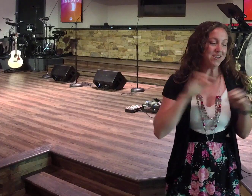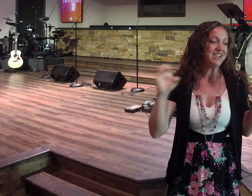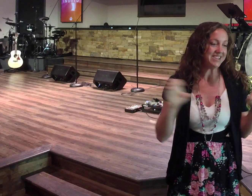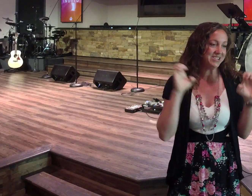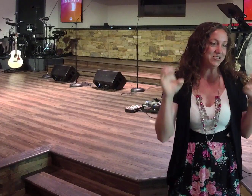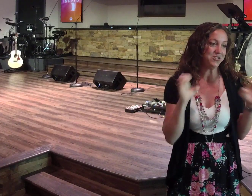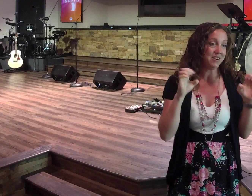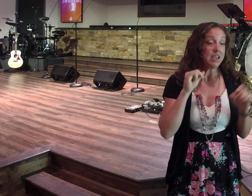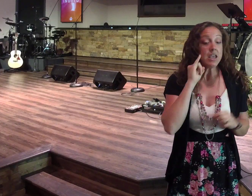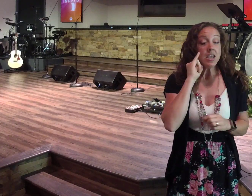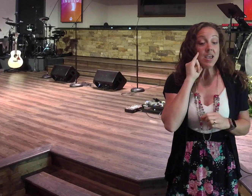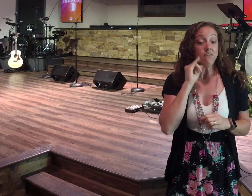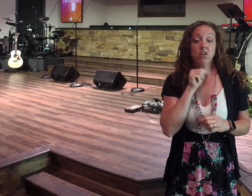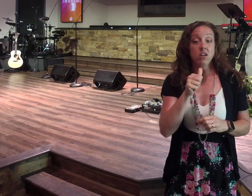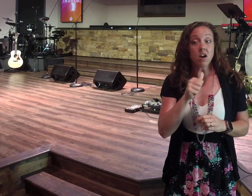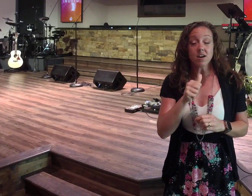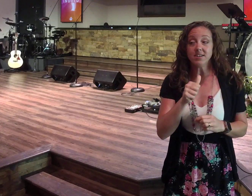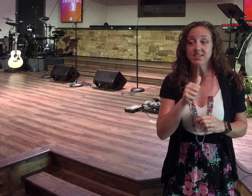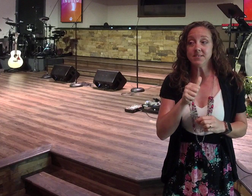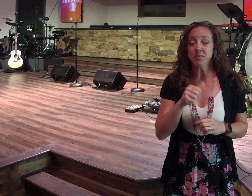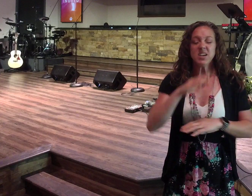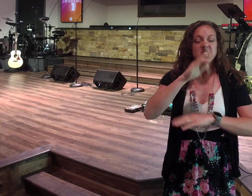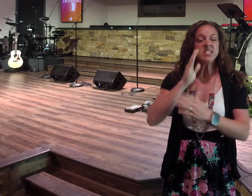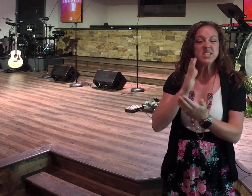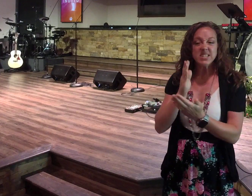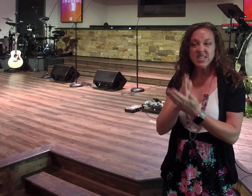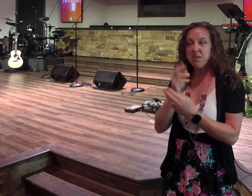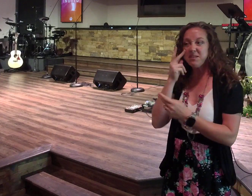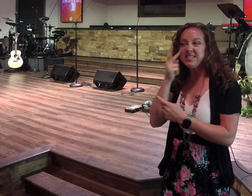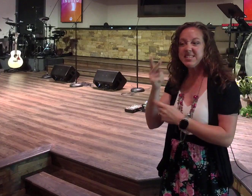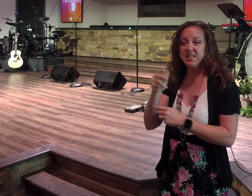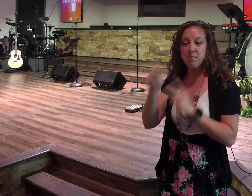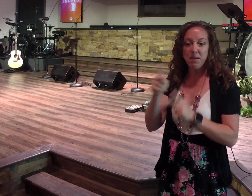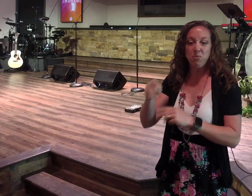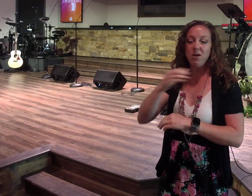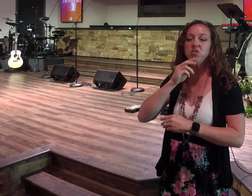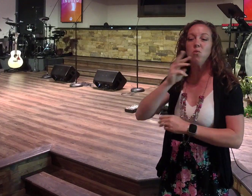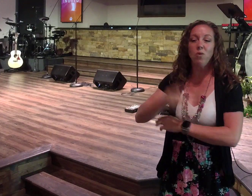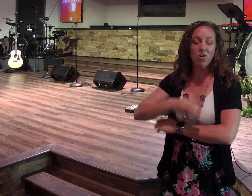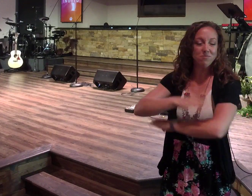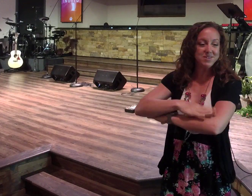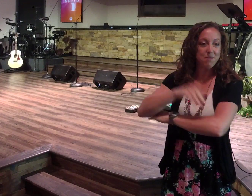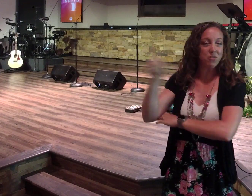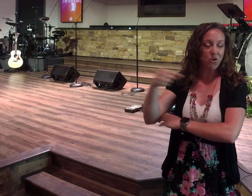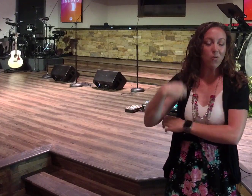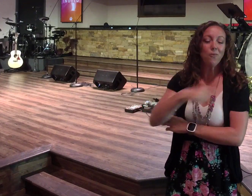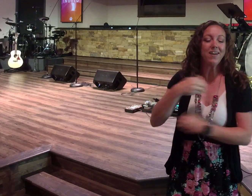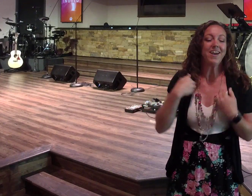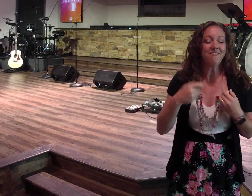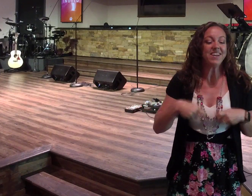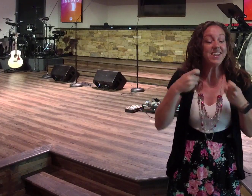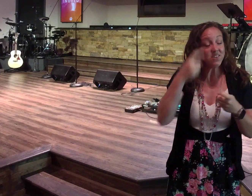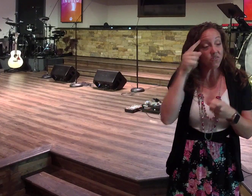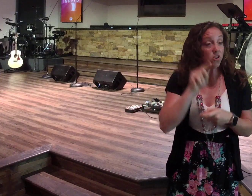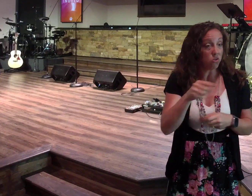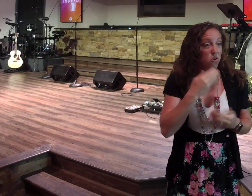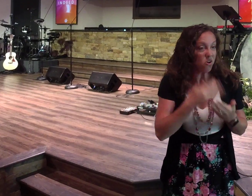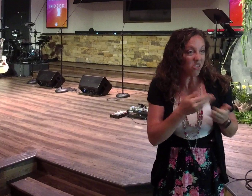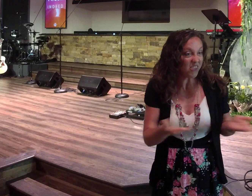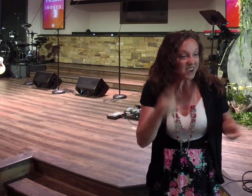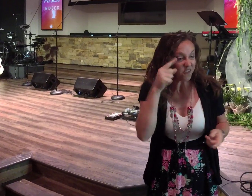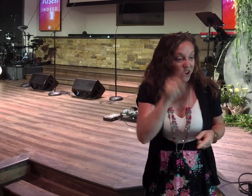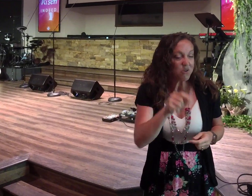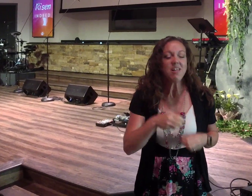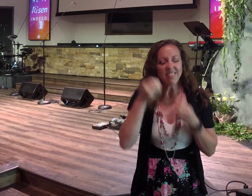And so if you have not already, stop by our Welcome Center on your way out if it's your first time today. We have a gift bag there, it has some goodies in there. Just let them know